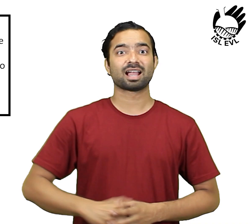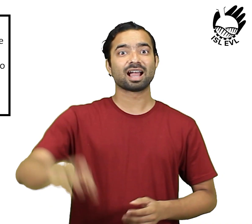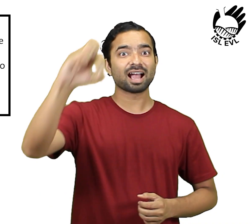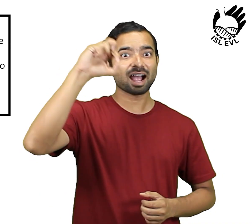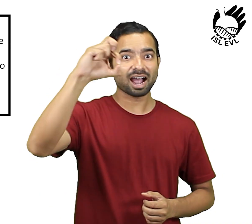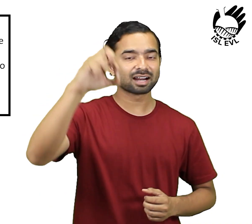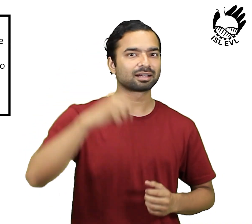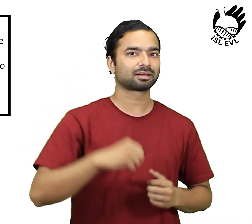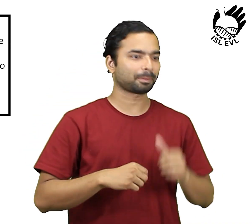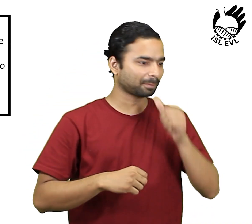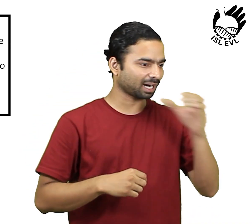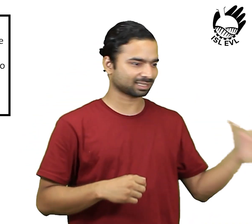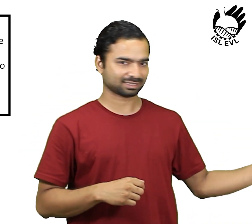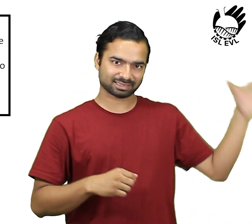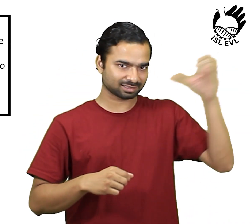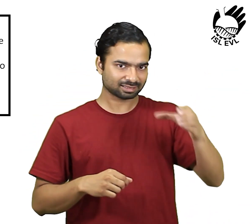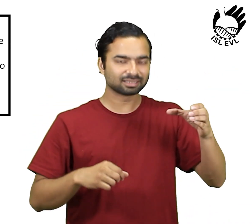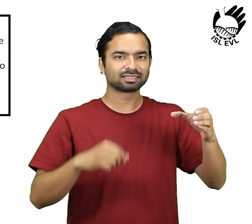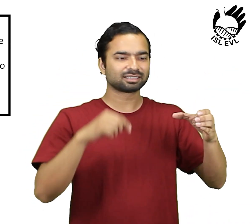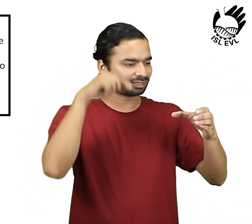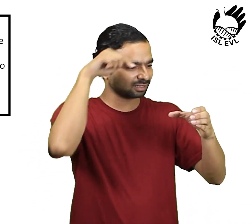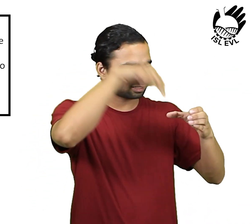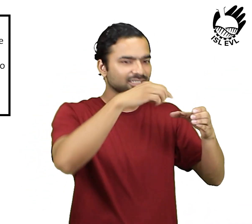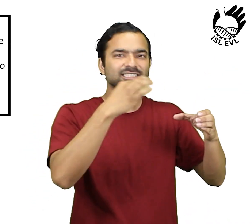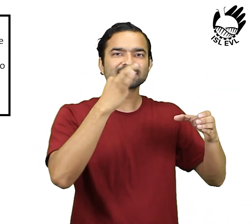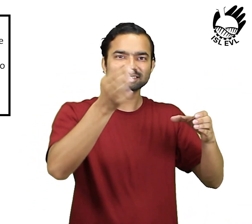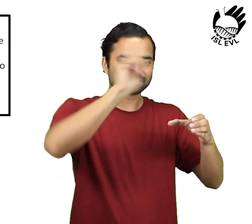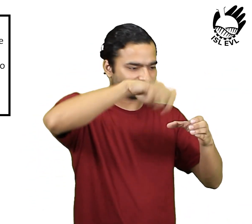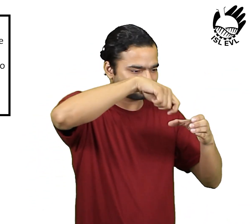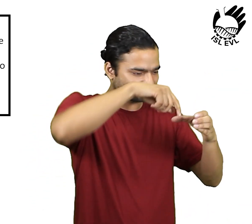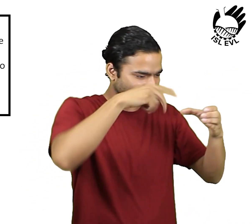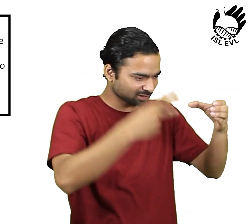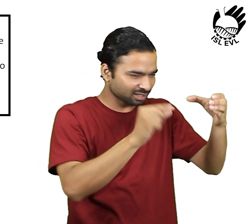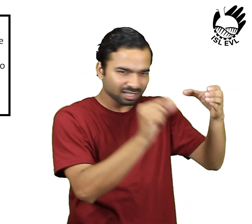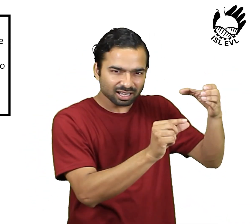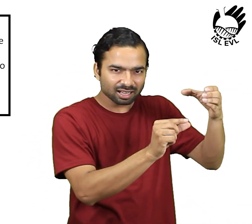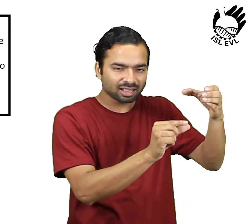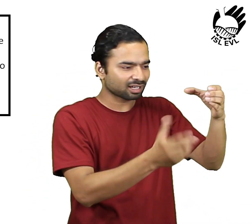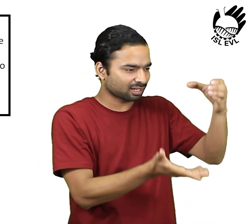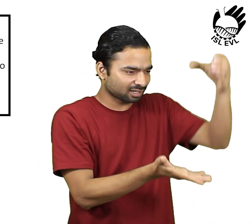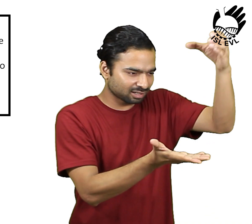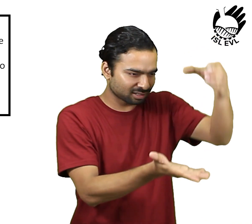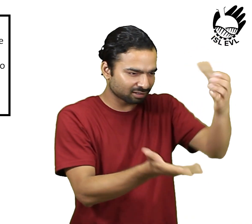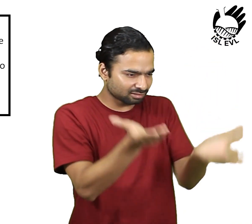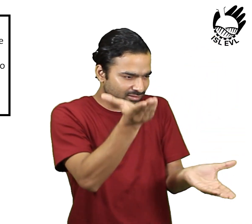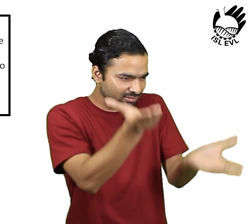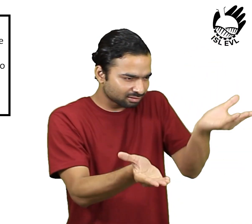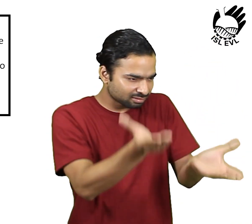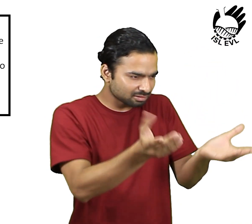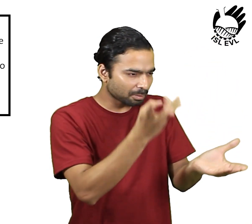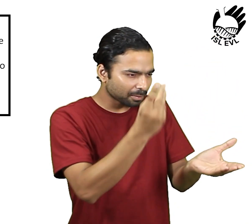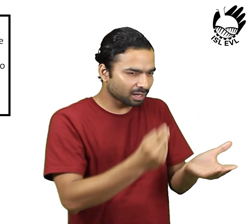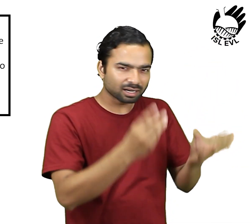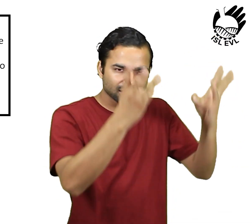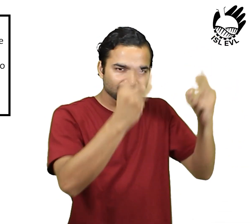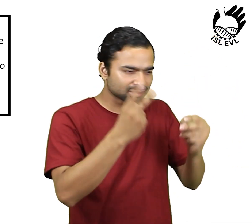Calculate the average mass of our sample needed to saturate 40 centimeter cube of our local tap water. Record in the table